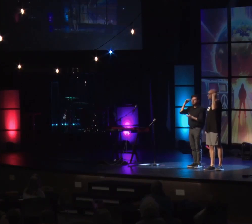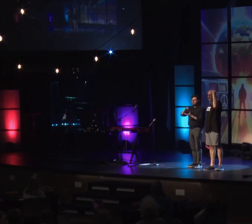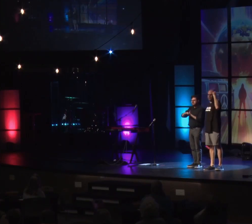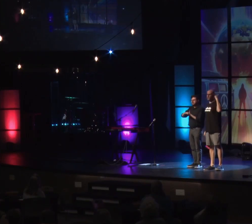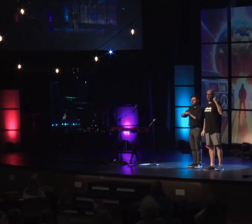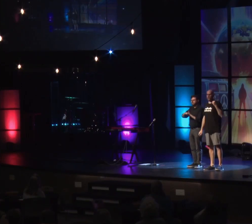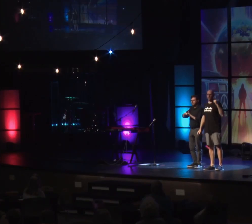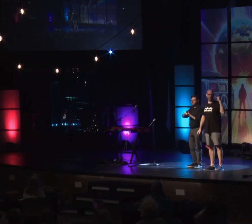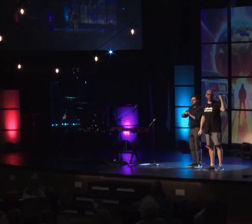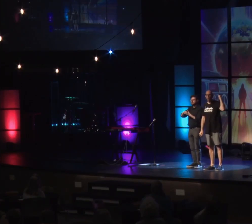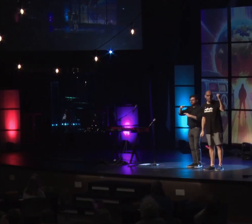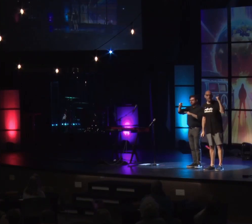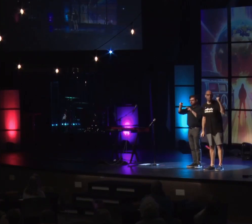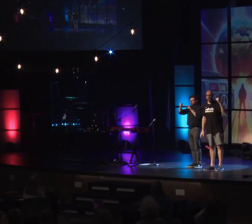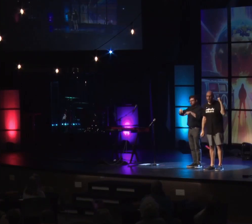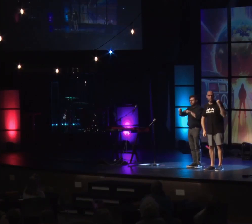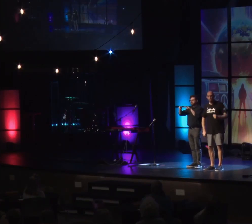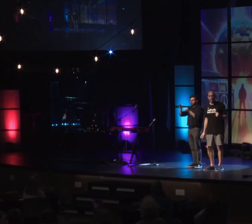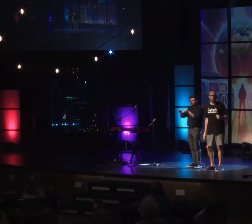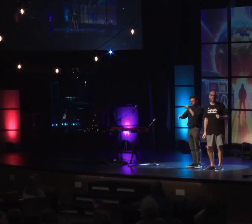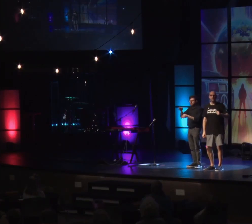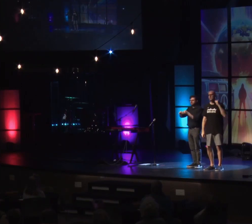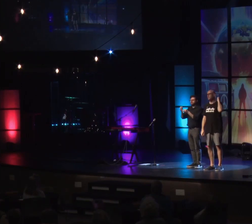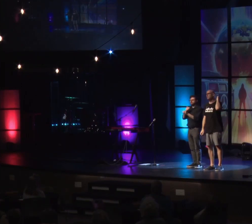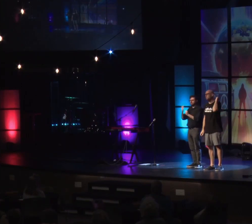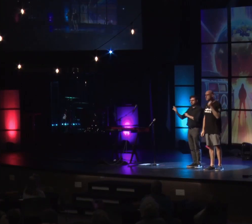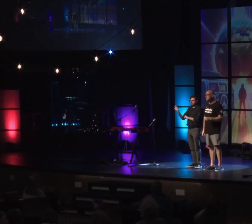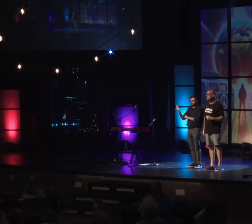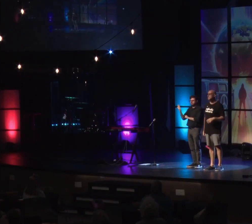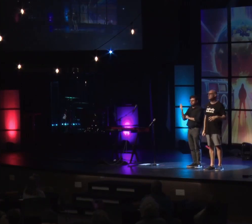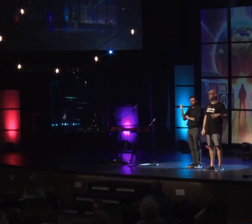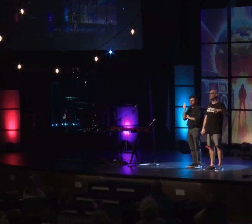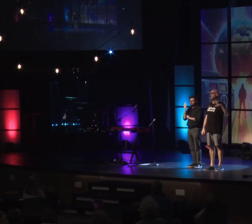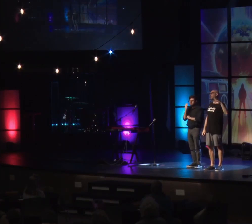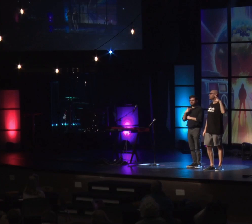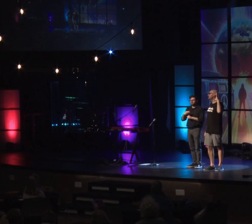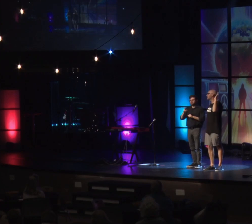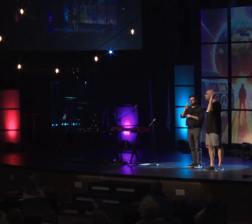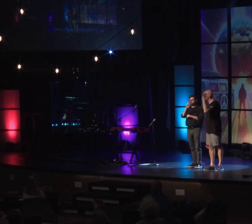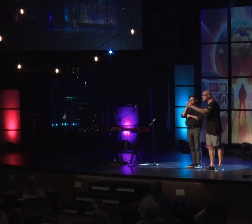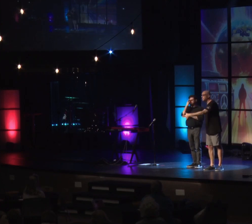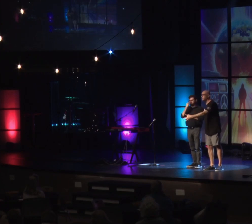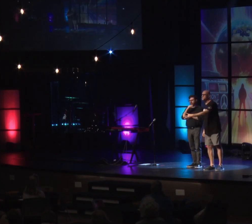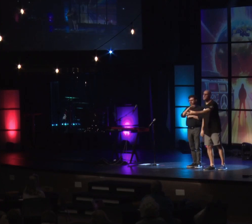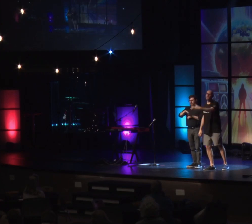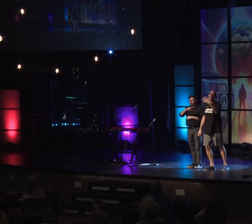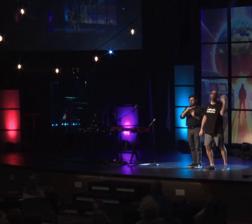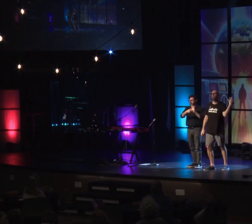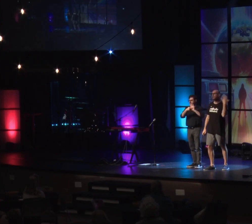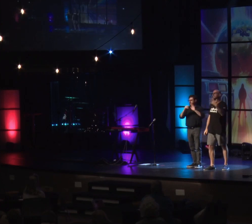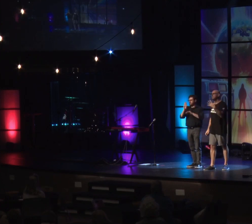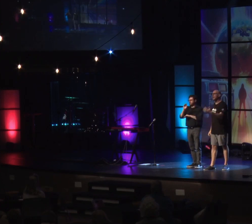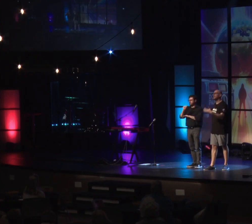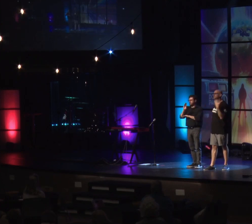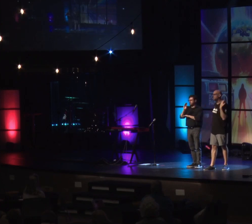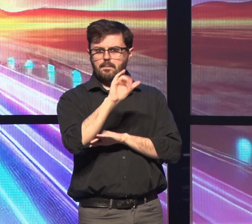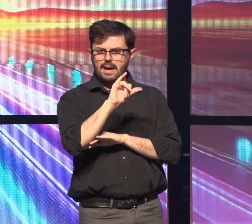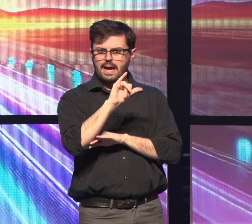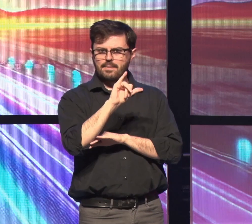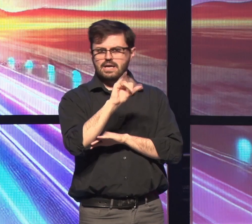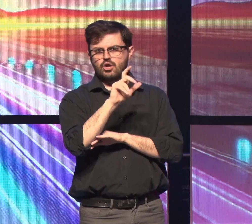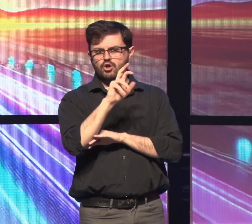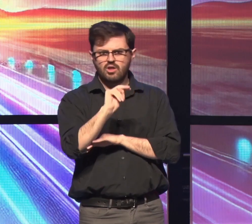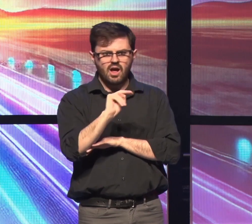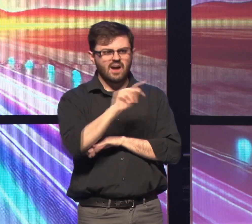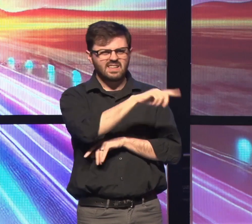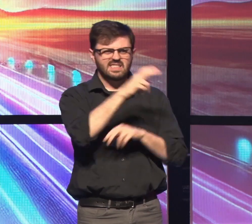week. Babylon, the Roman Empire is Babylon, and they're completely evil, and you need to be separate so that you don't face that